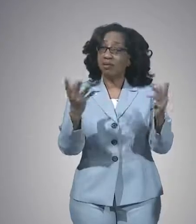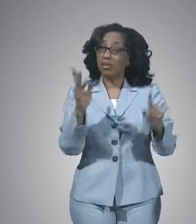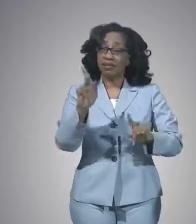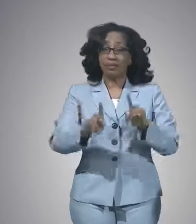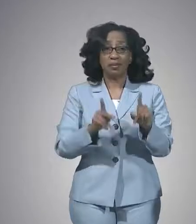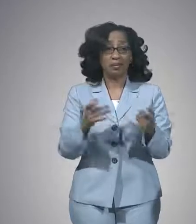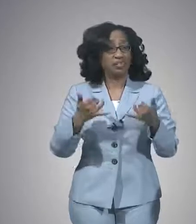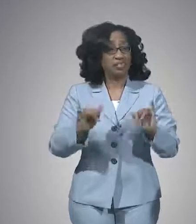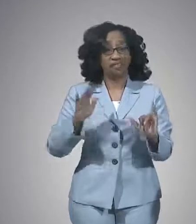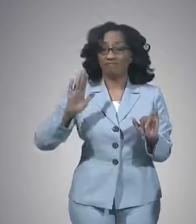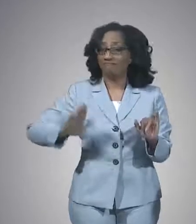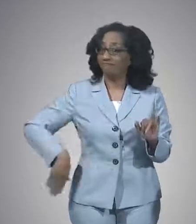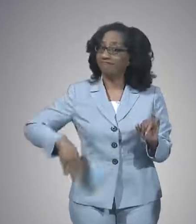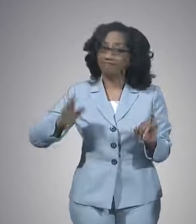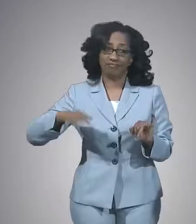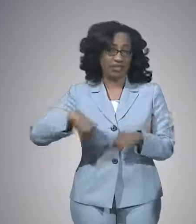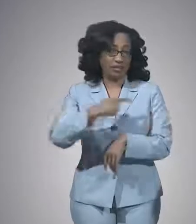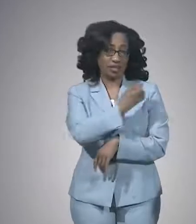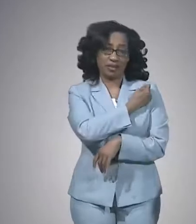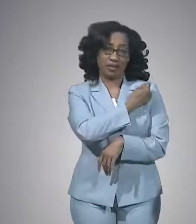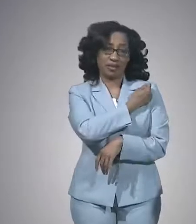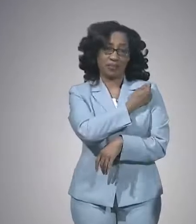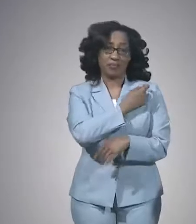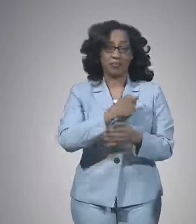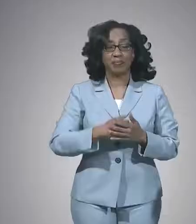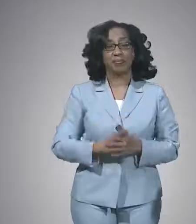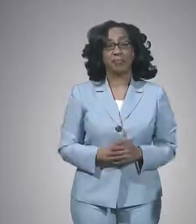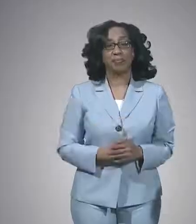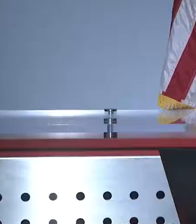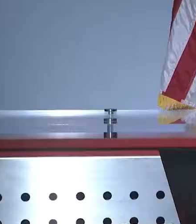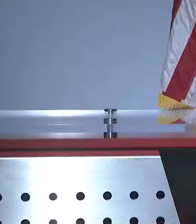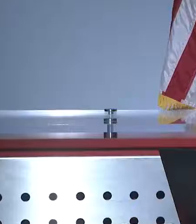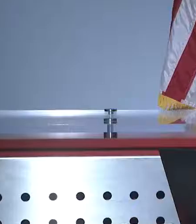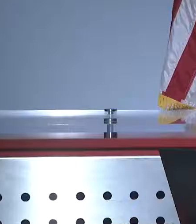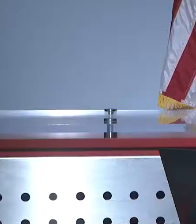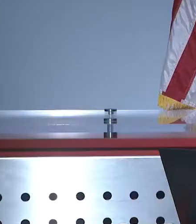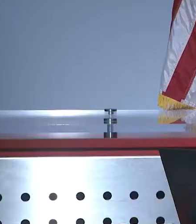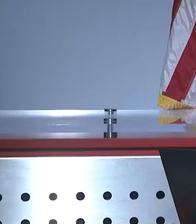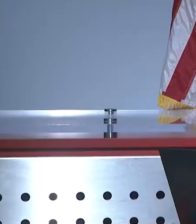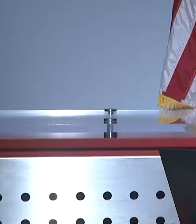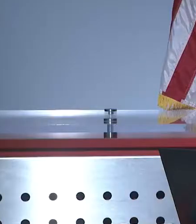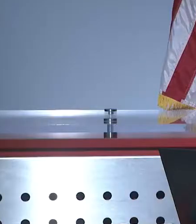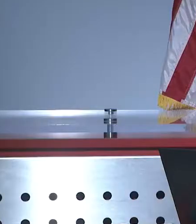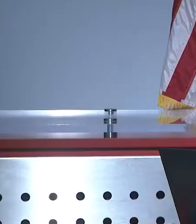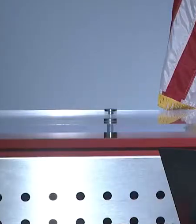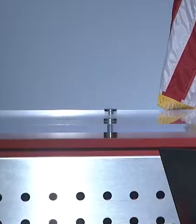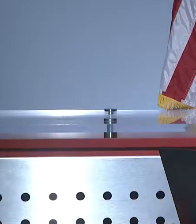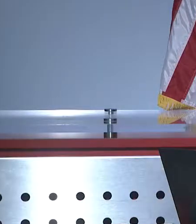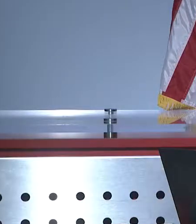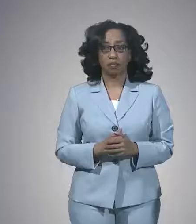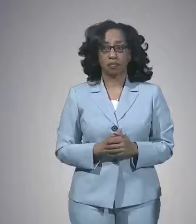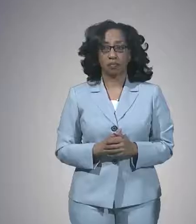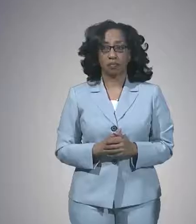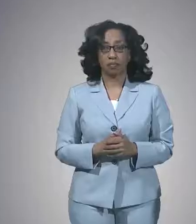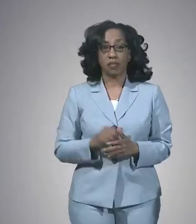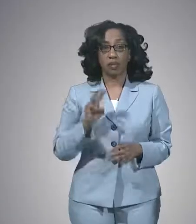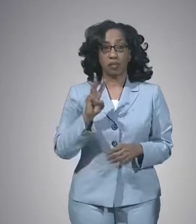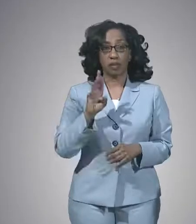population that is not vaccinated. Shay Arthur, WREG.